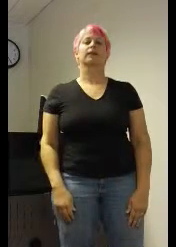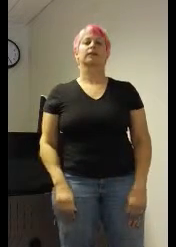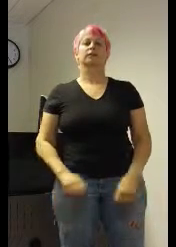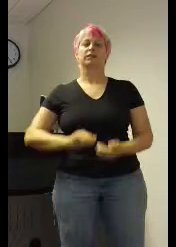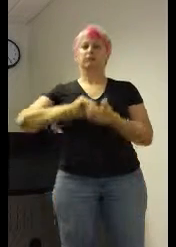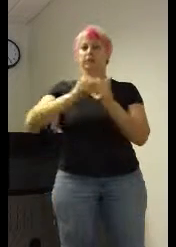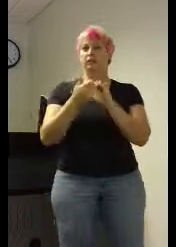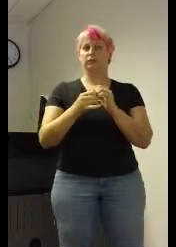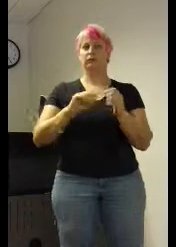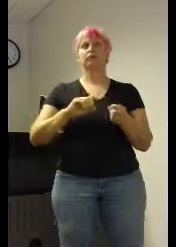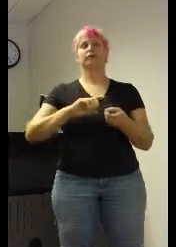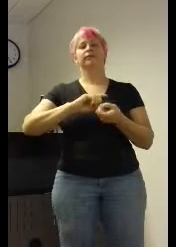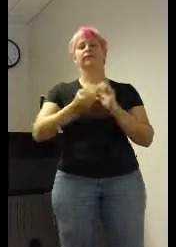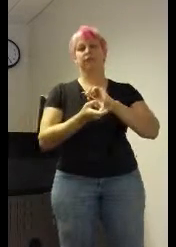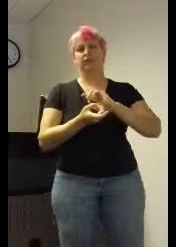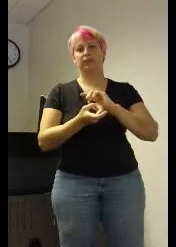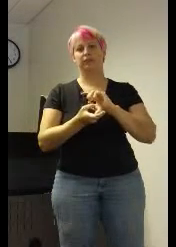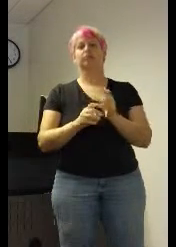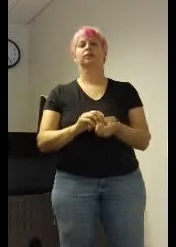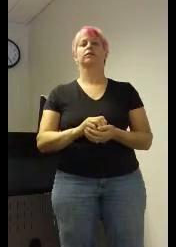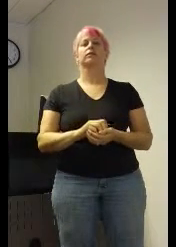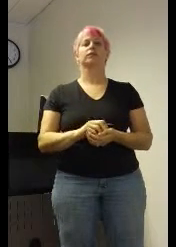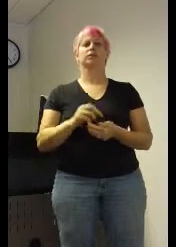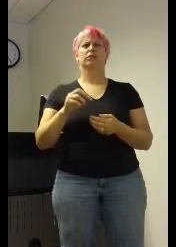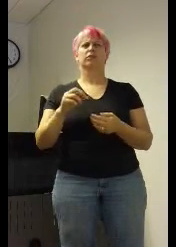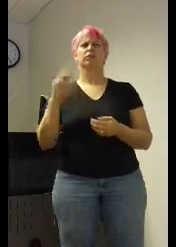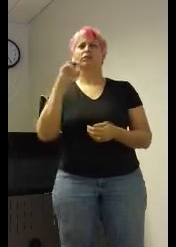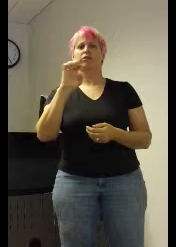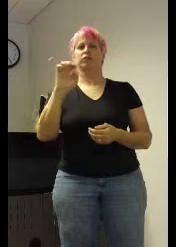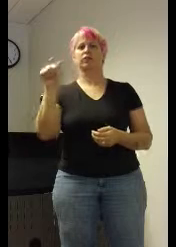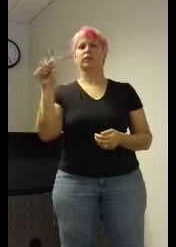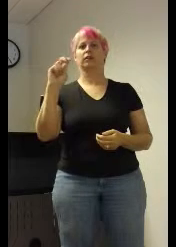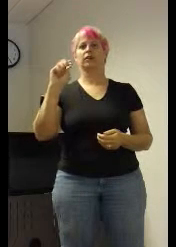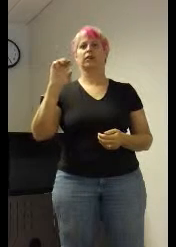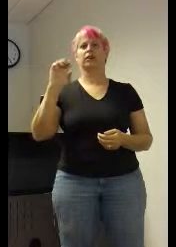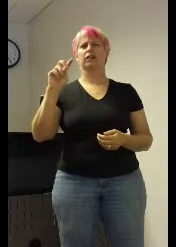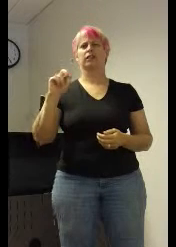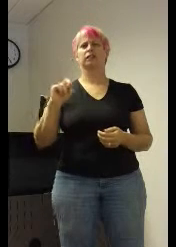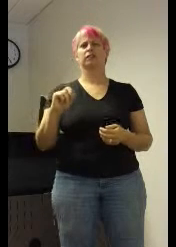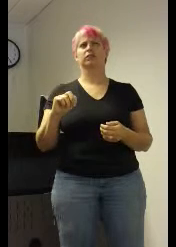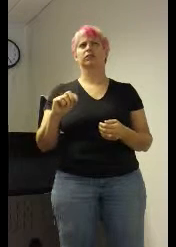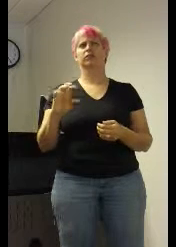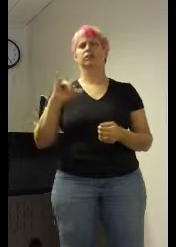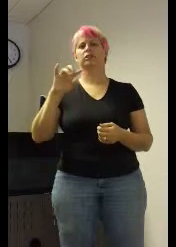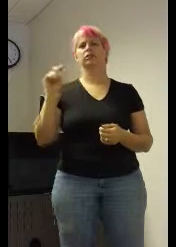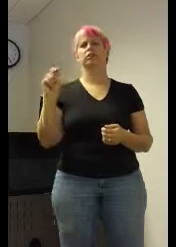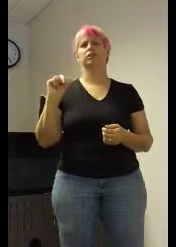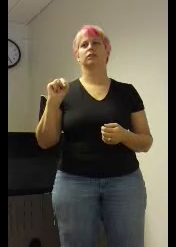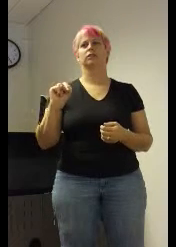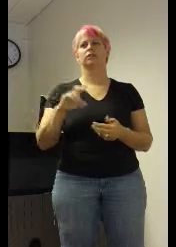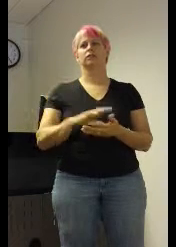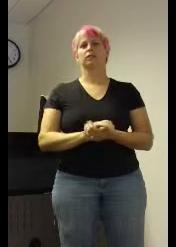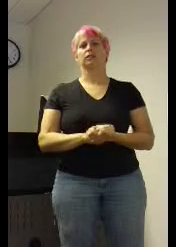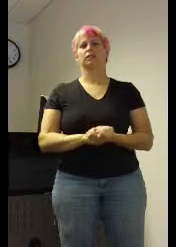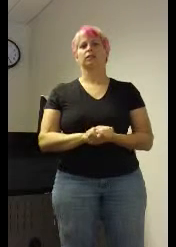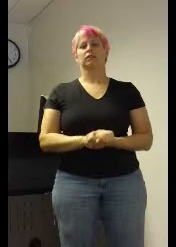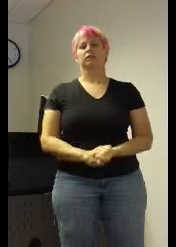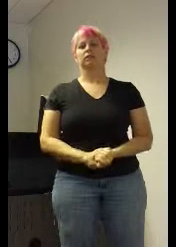It can interfere with developmentally appropriate functioning in social or academic areas. It makes sense.